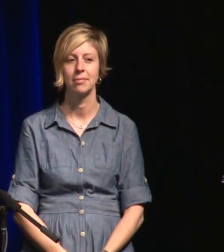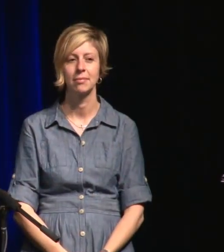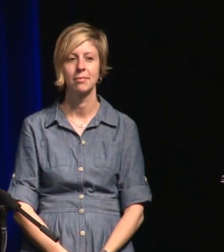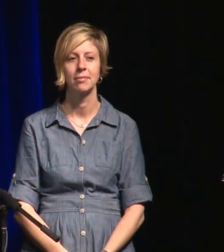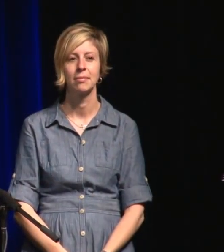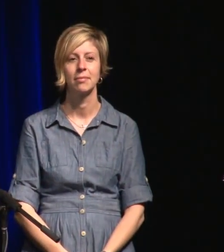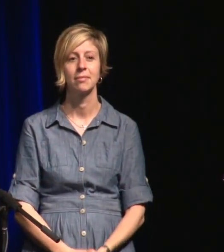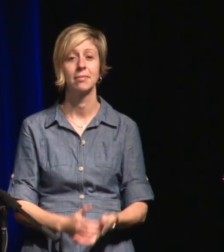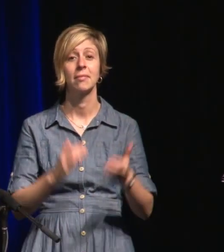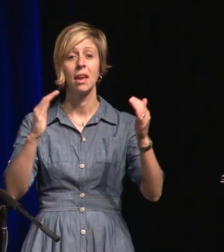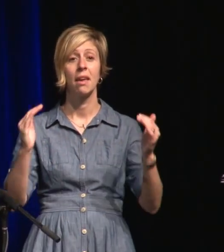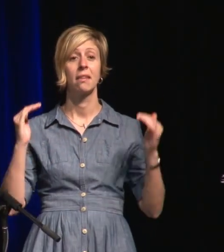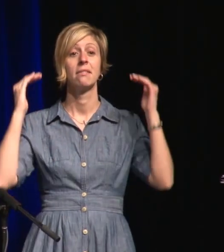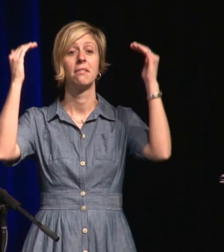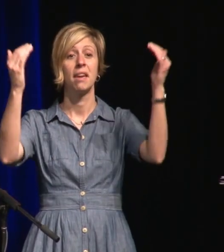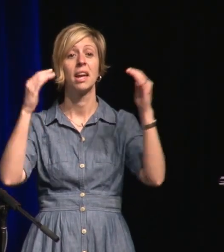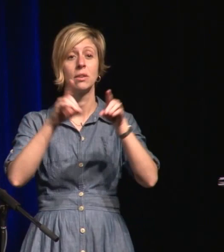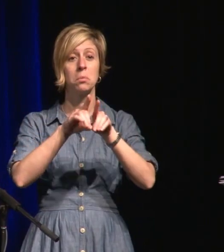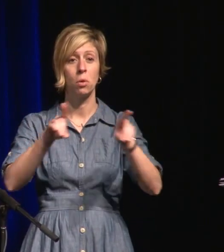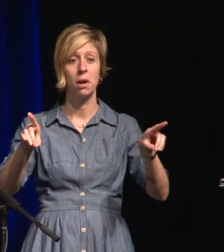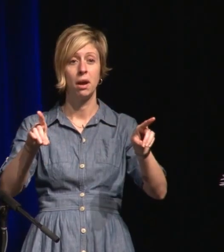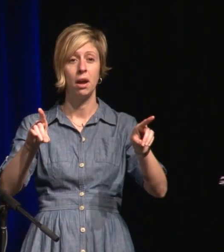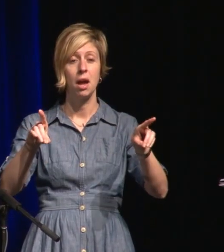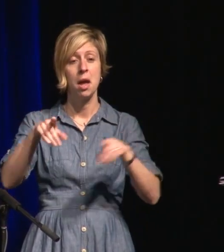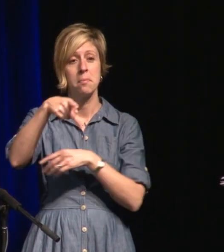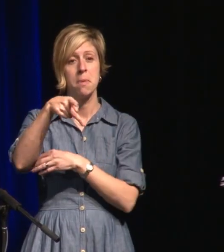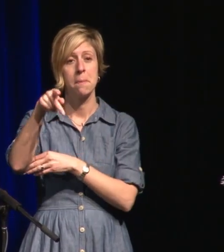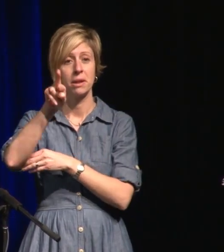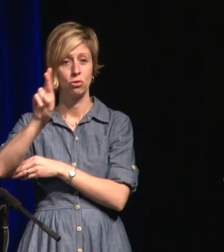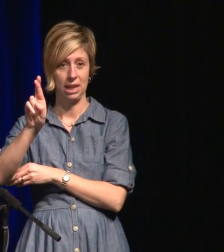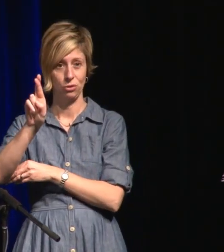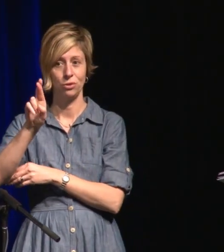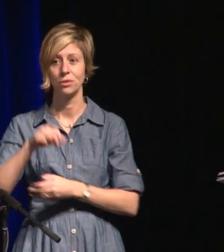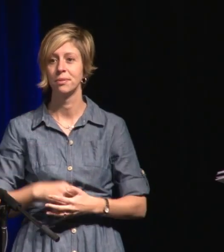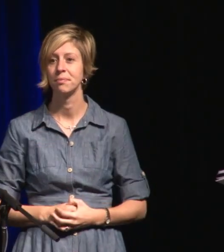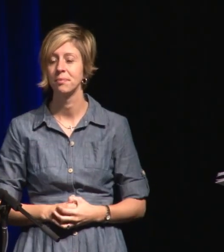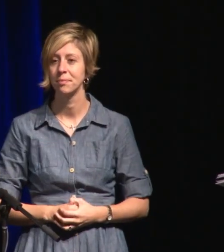For the Advanced Diploma in Public Relations.